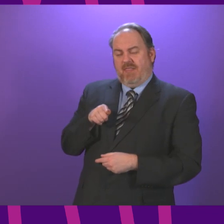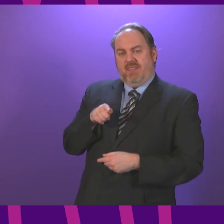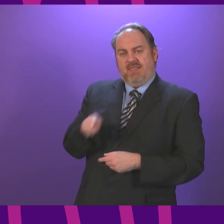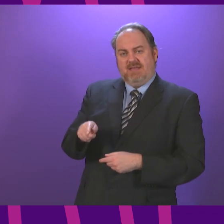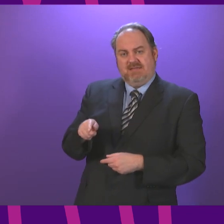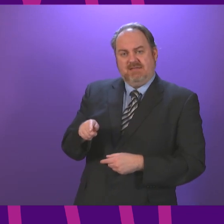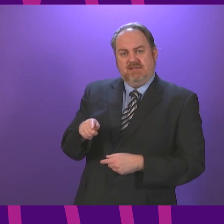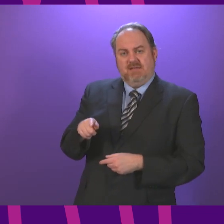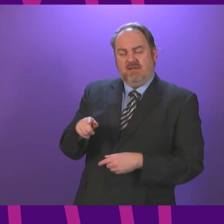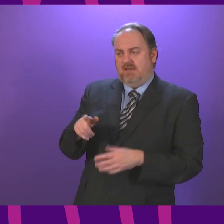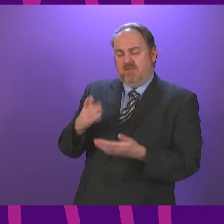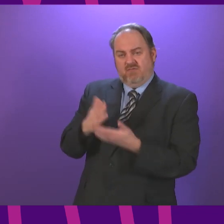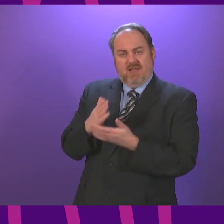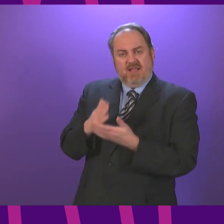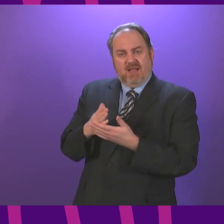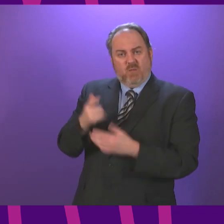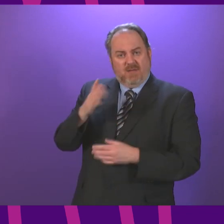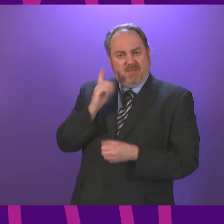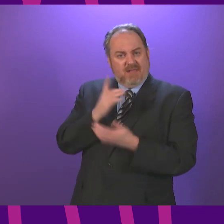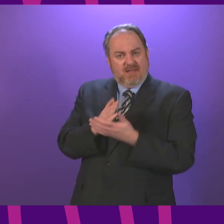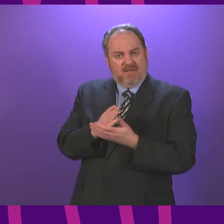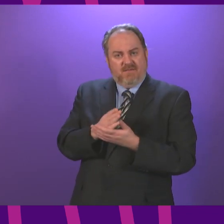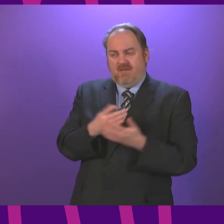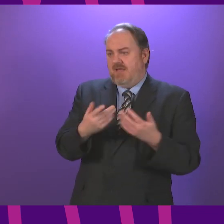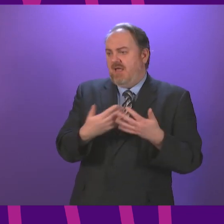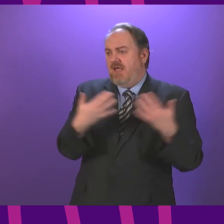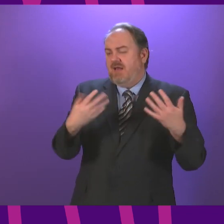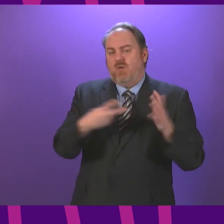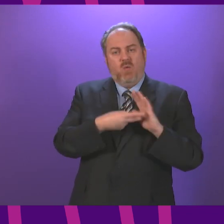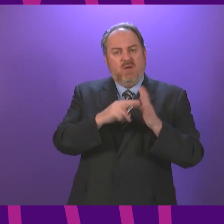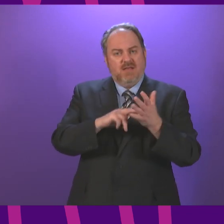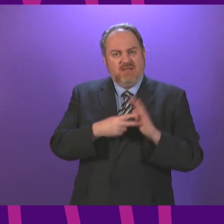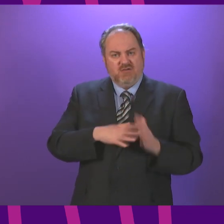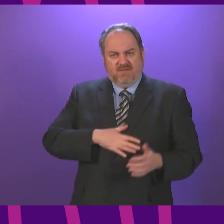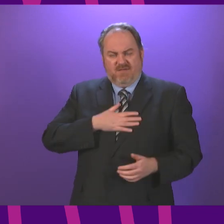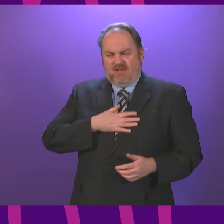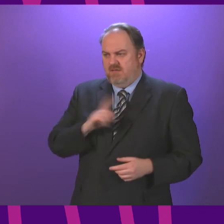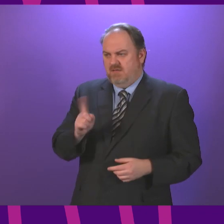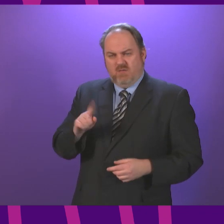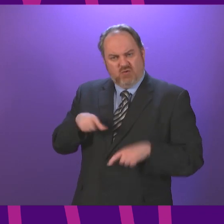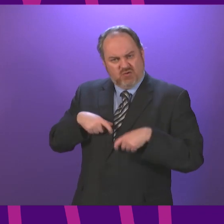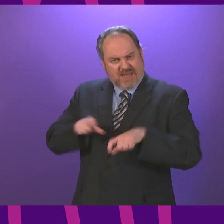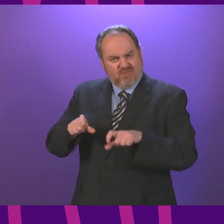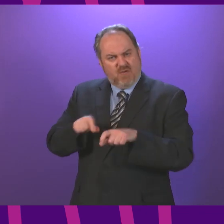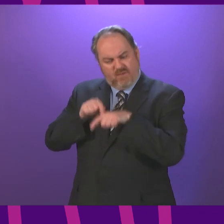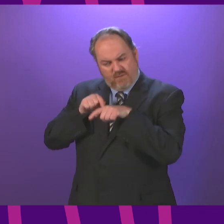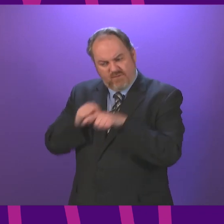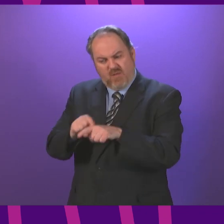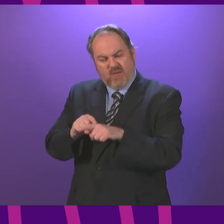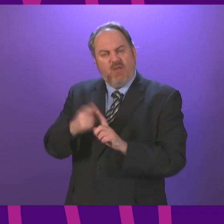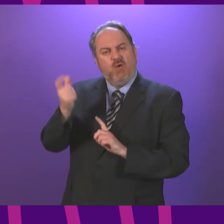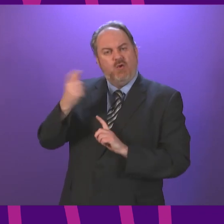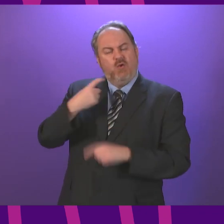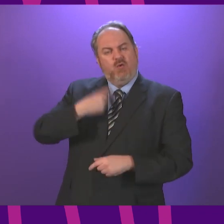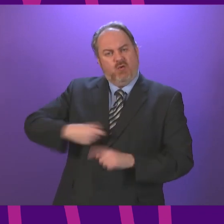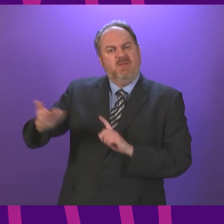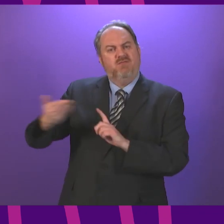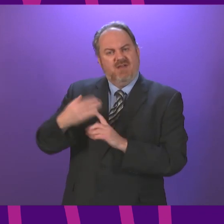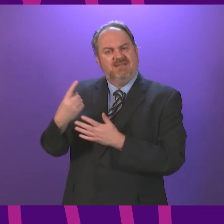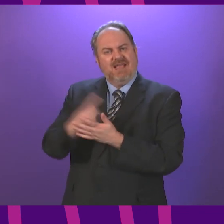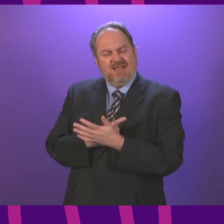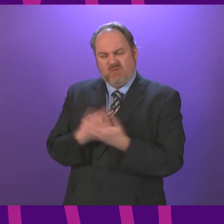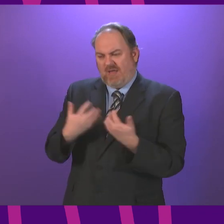amnesty and which academics have warned could undermine Northern Ireland's historic peace agreement. What actions does the First Minister think the UK Government should